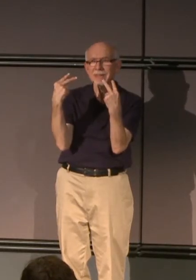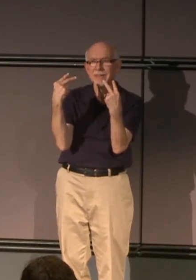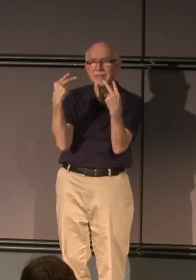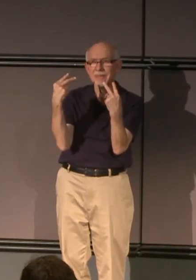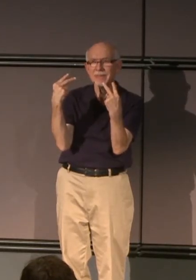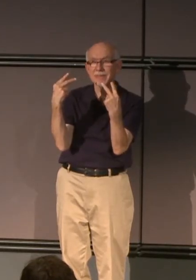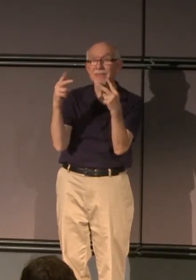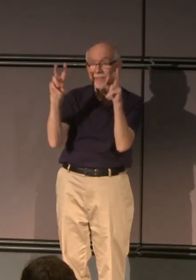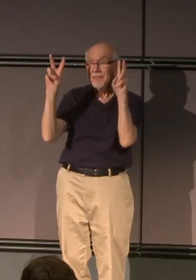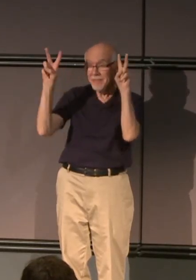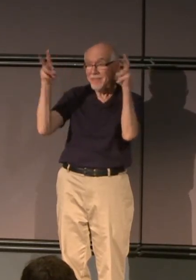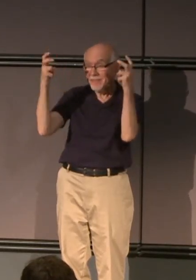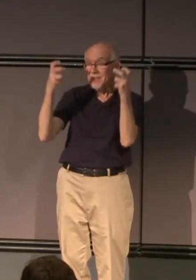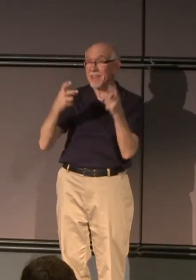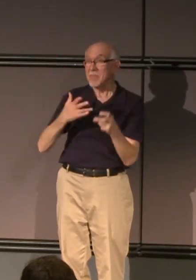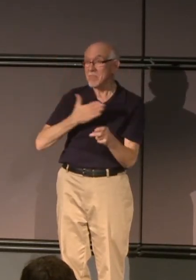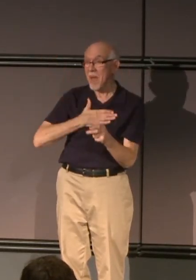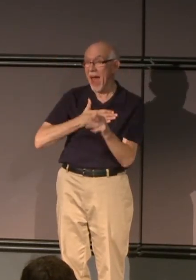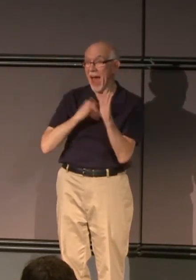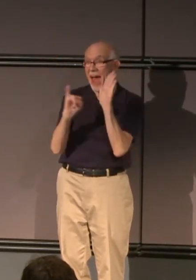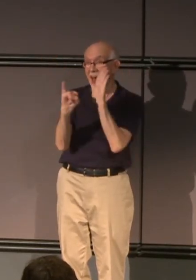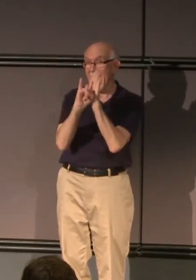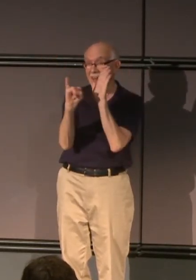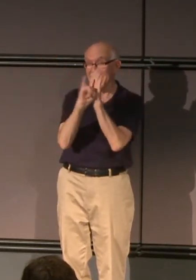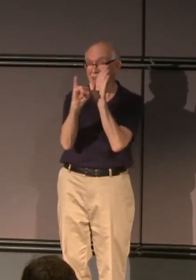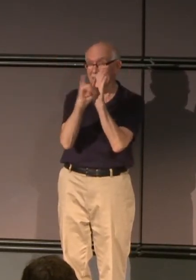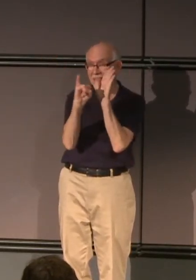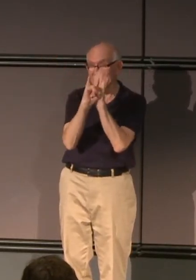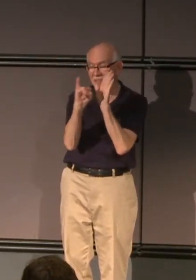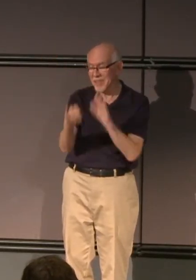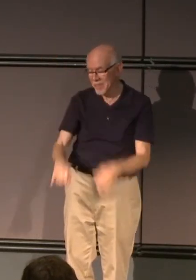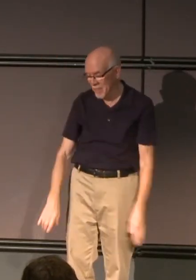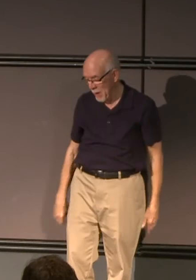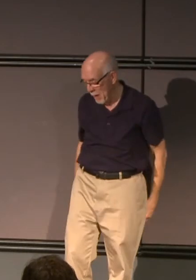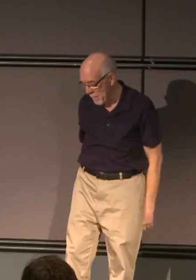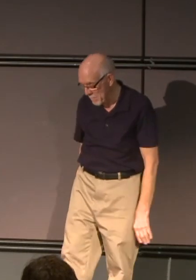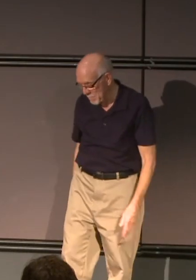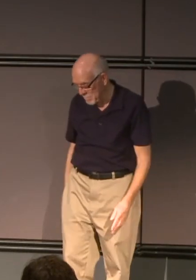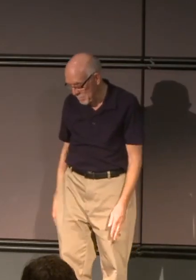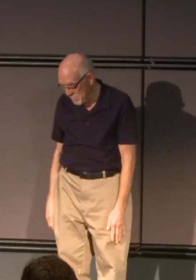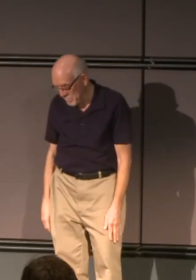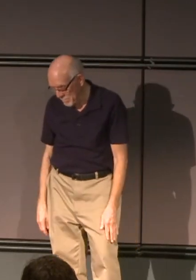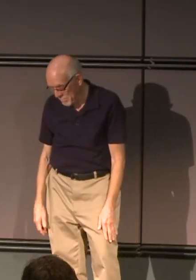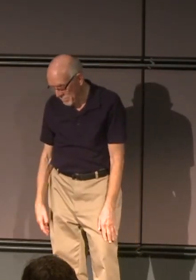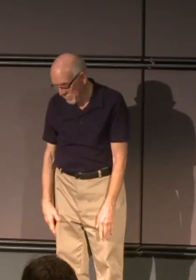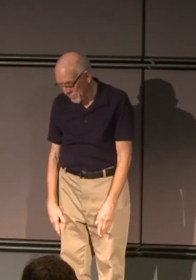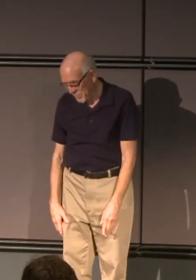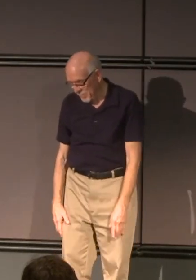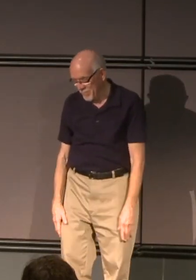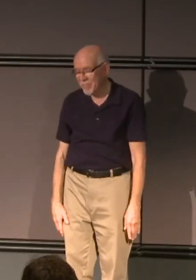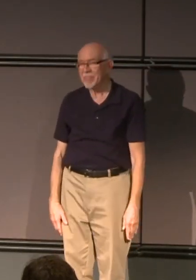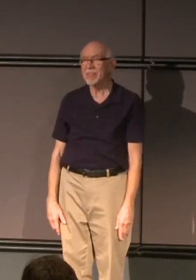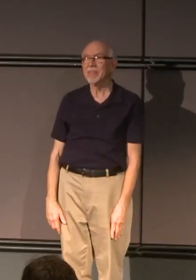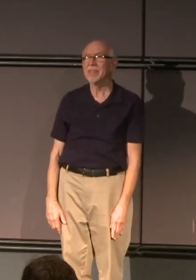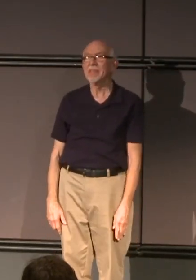interpreter not to interpret, so that your eyes will be tuned to what I'm doing. Here is my identity.